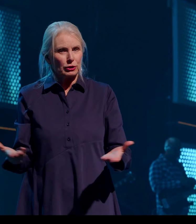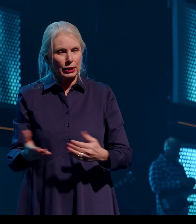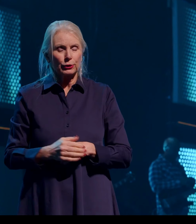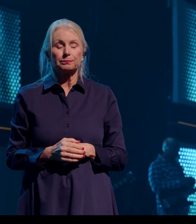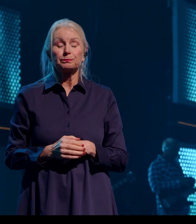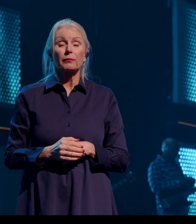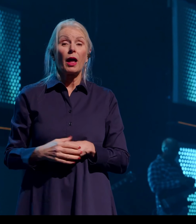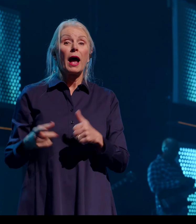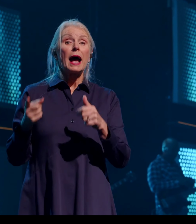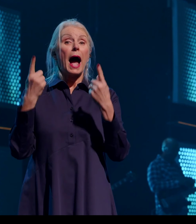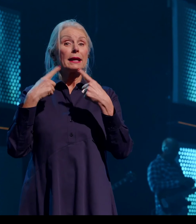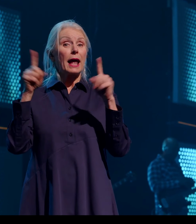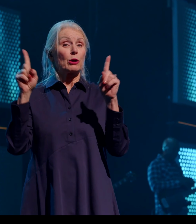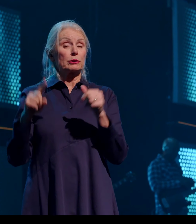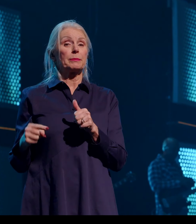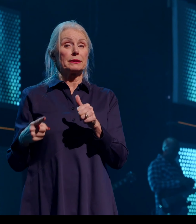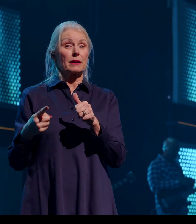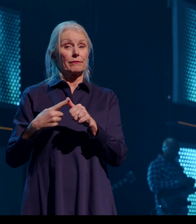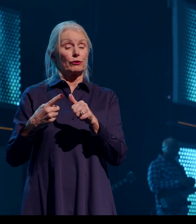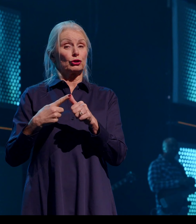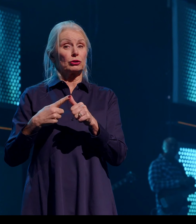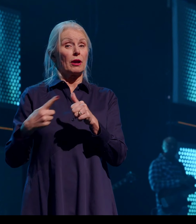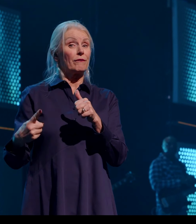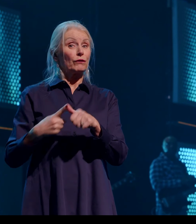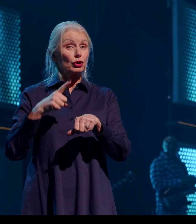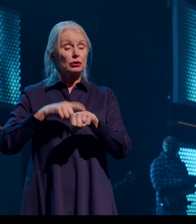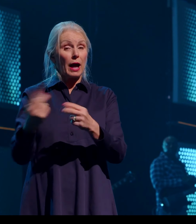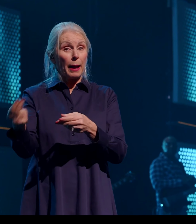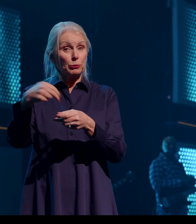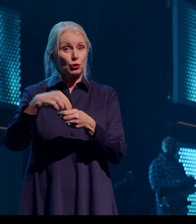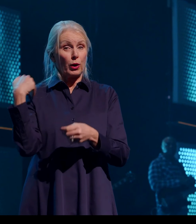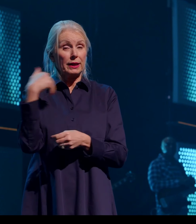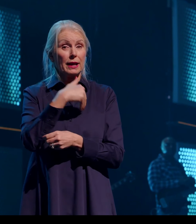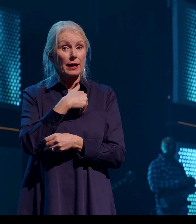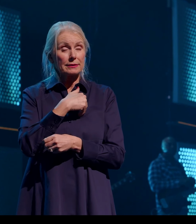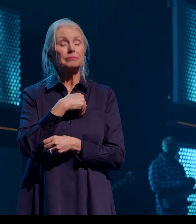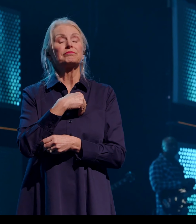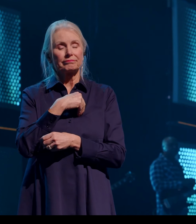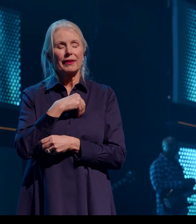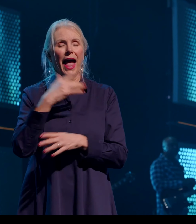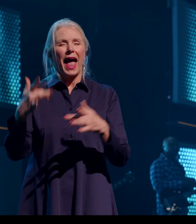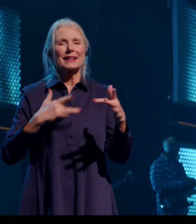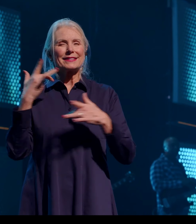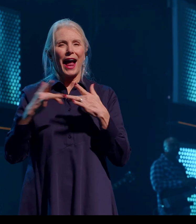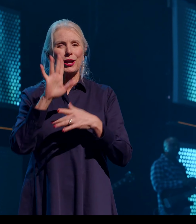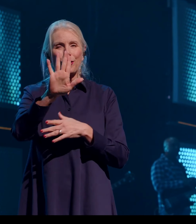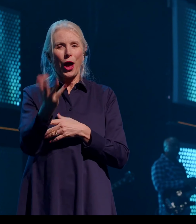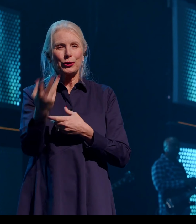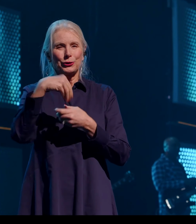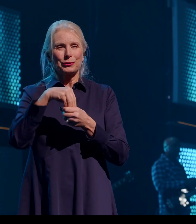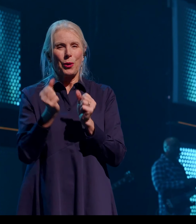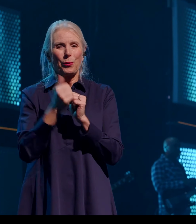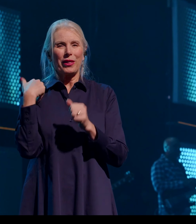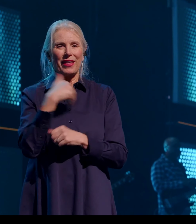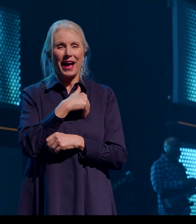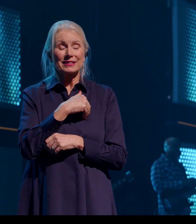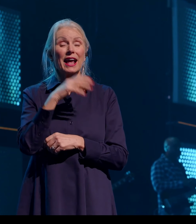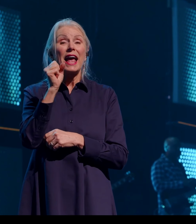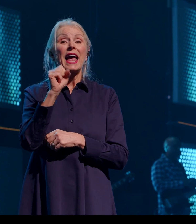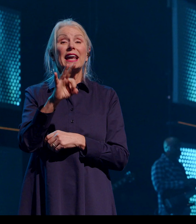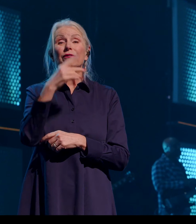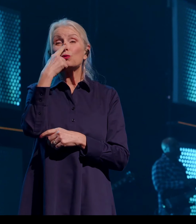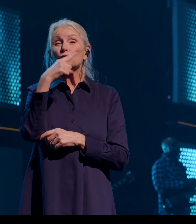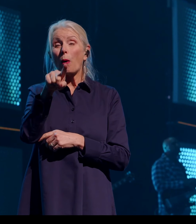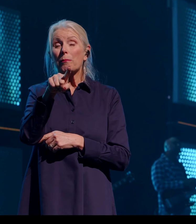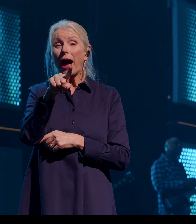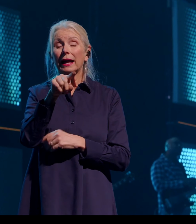The first one is that if this is your first time joining us, man, we really are excited that you are with us. One thing, if you wouldn't mind